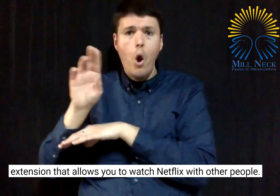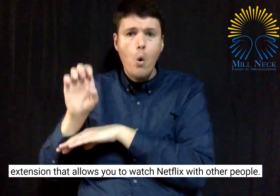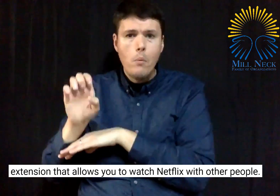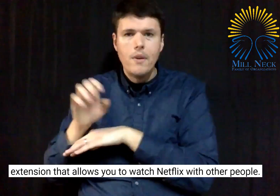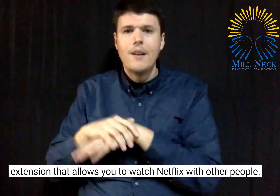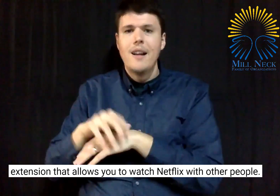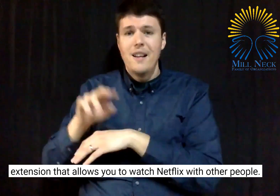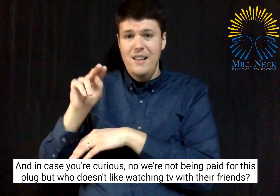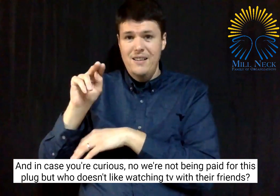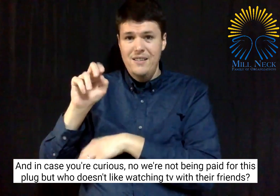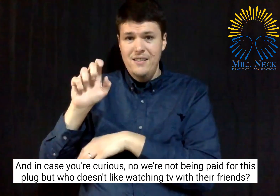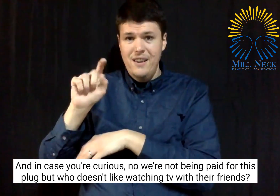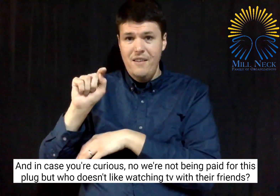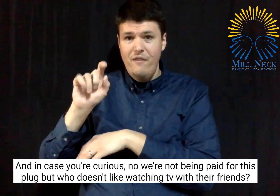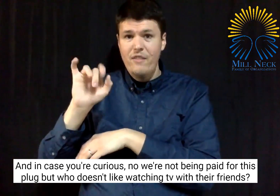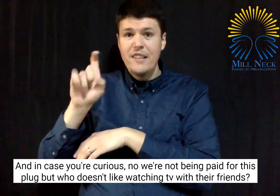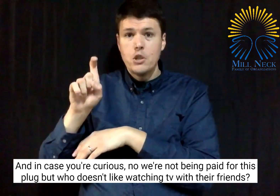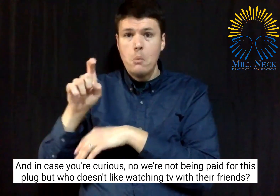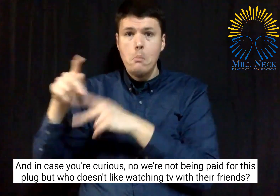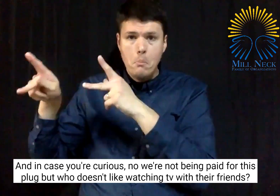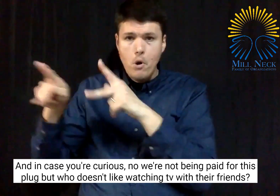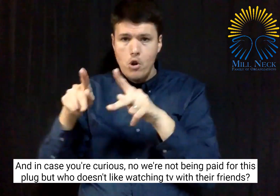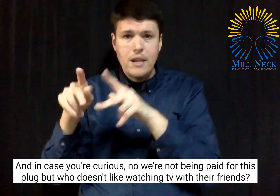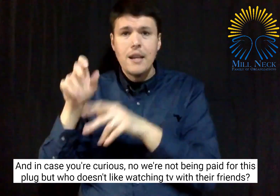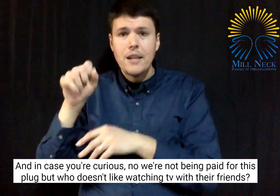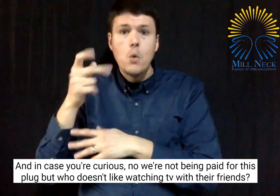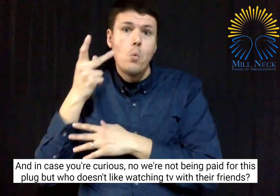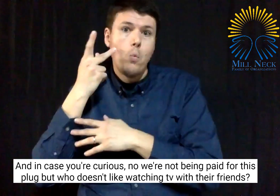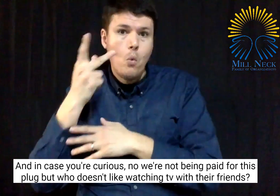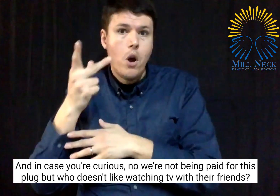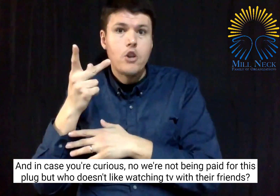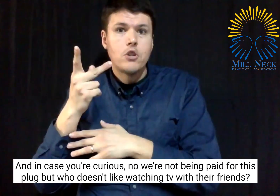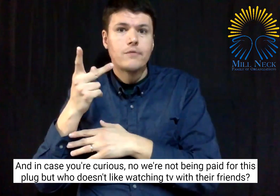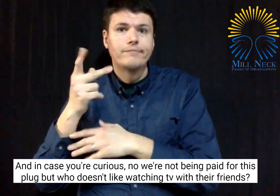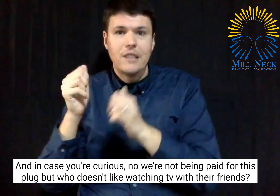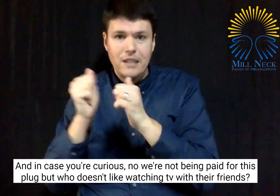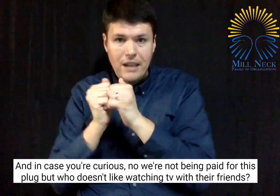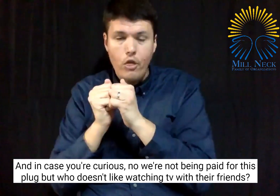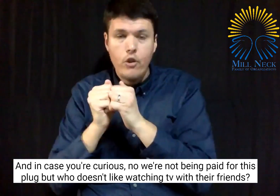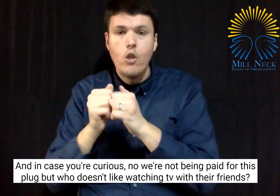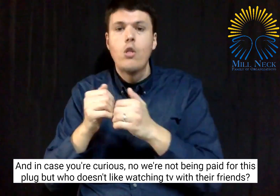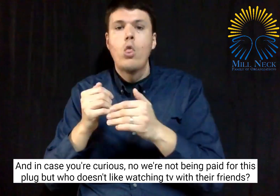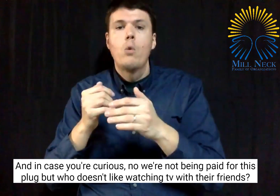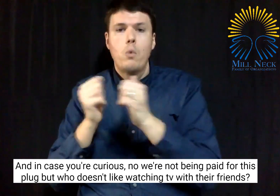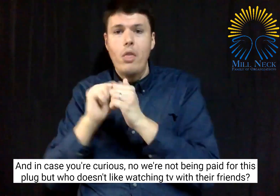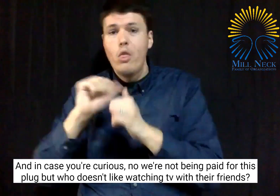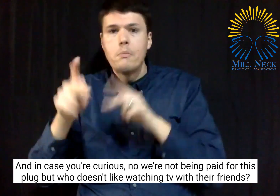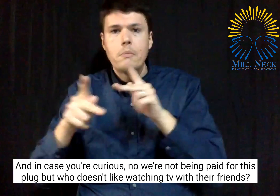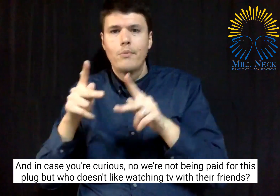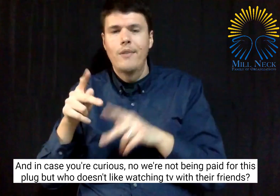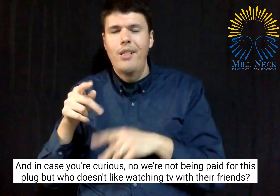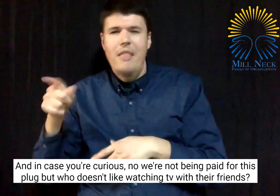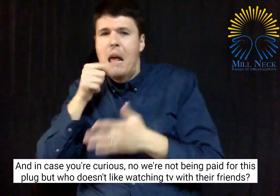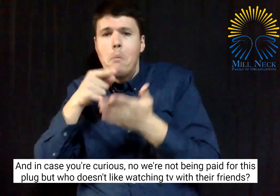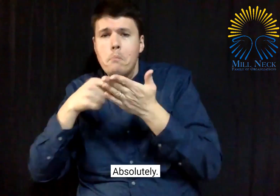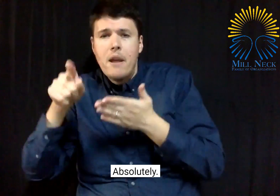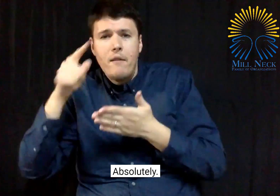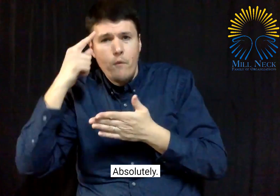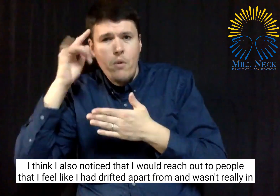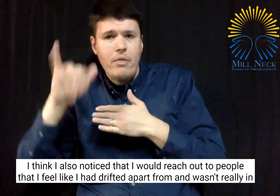people. And in case you're curious, no, we're not being paid for this plug, but who doesn't like watching TV with their friends? Absolutely. I think I